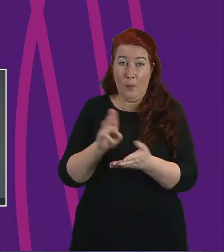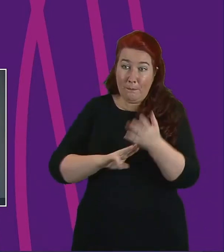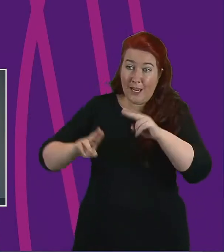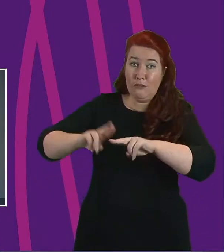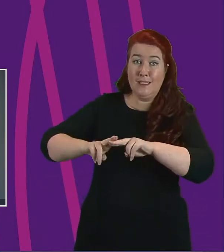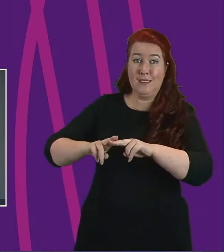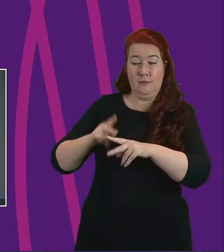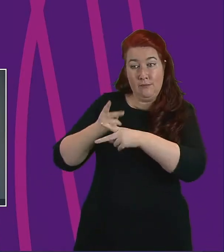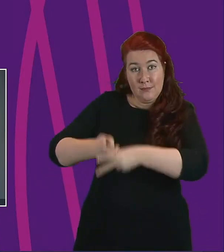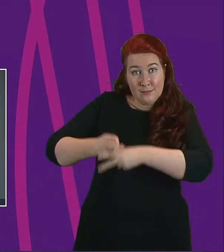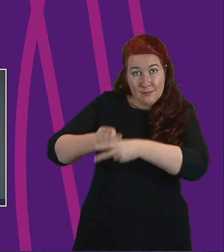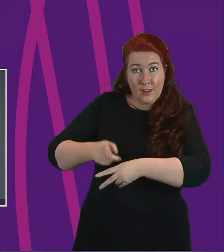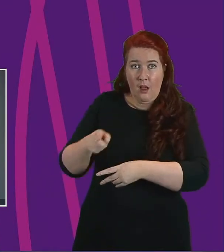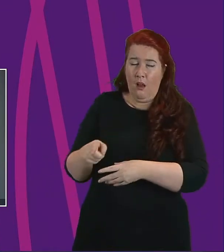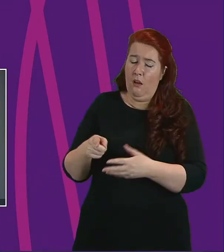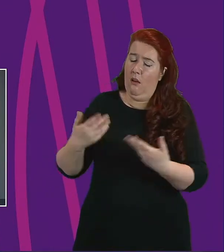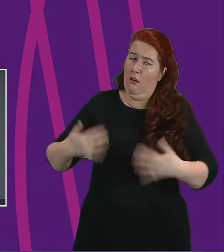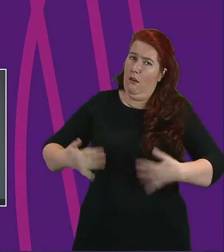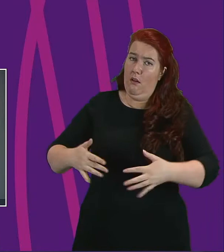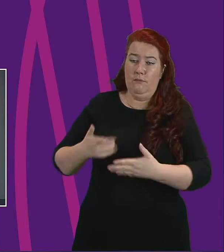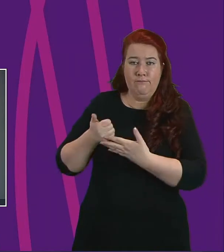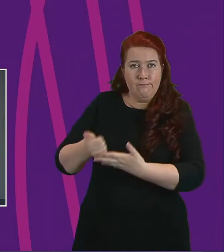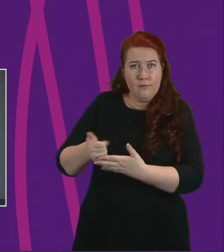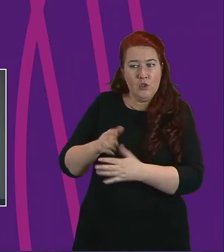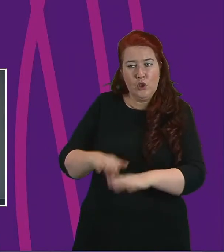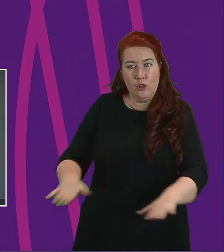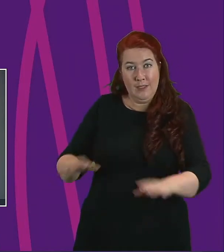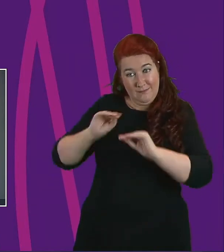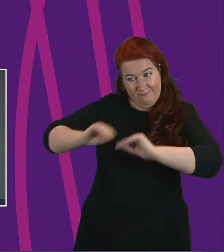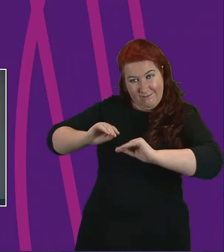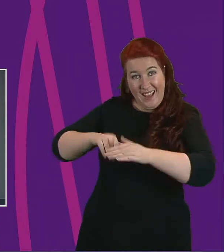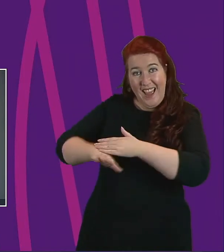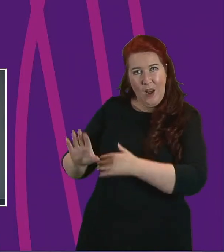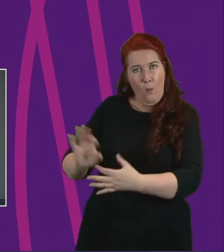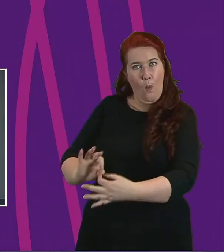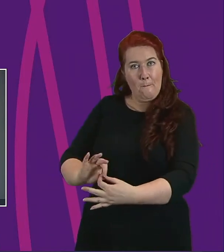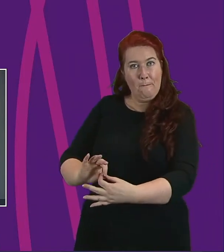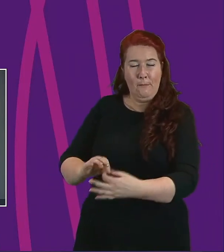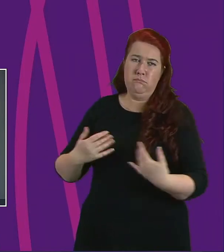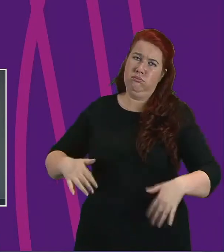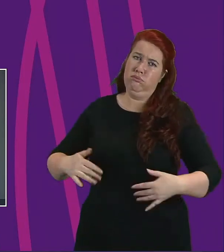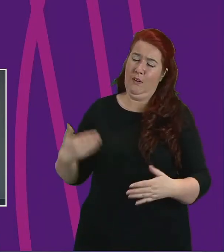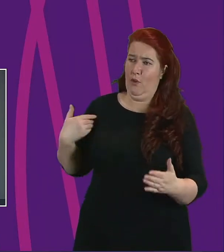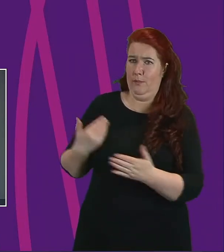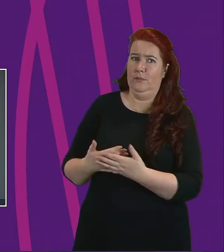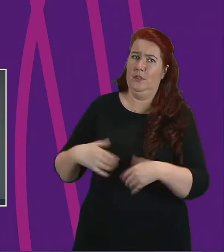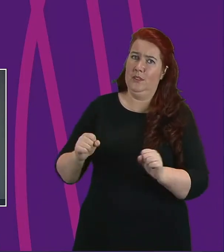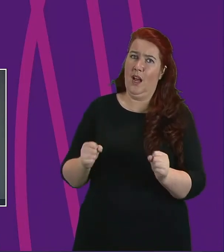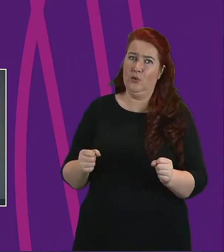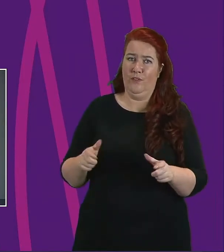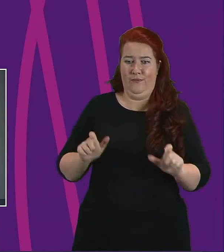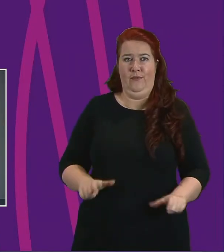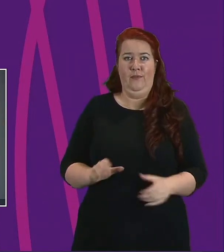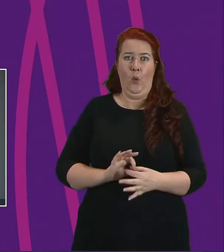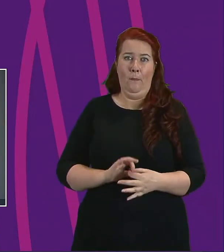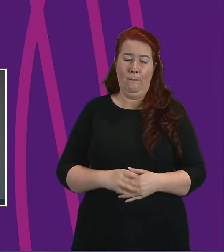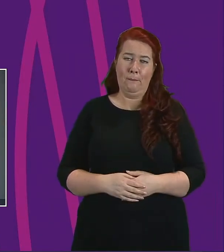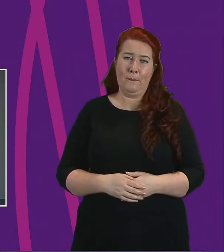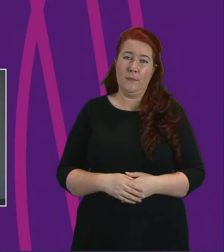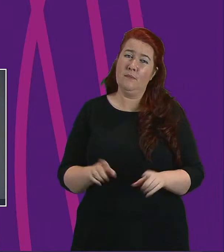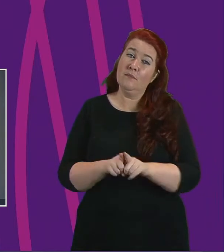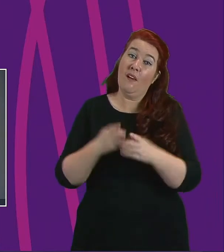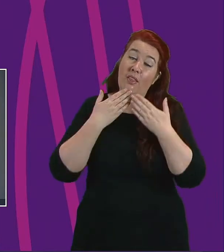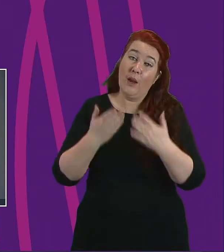significantly to the education of children at home since the lockdown began. I want to especially thank the children and young people of Scotland for